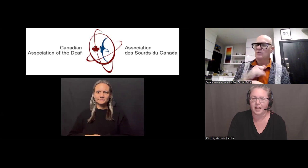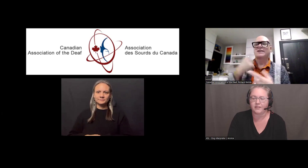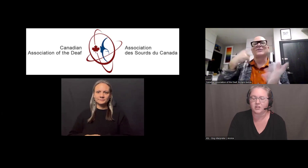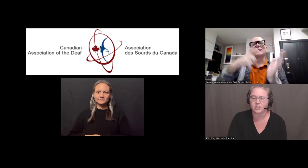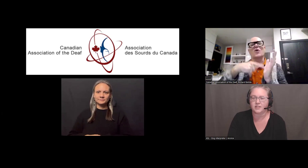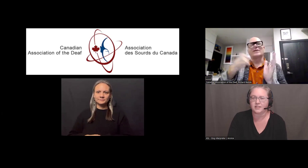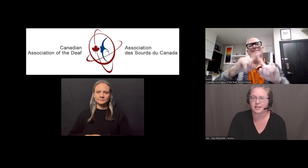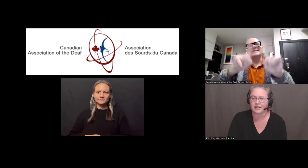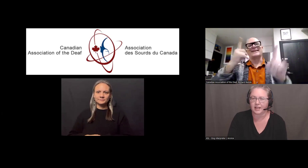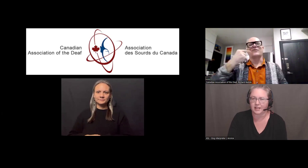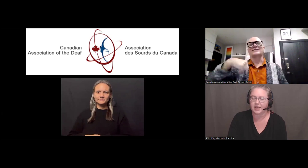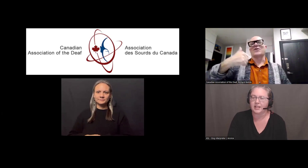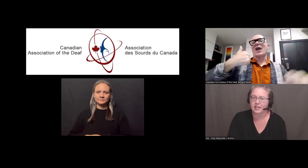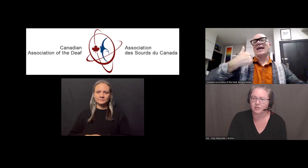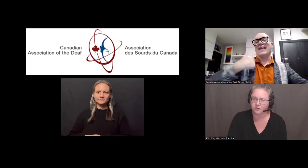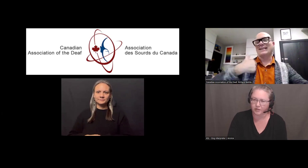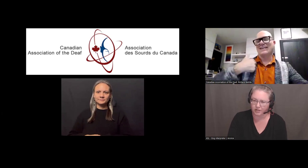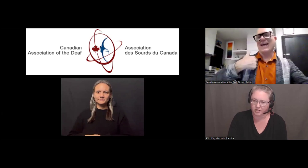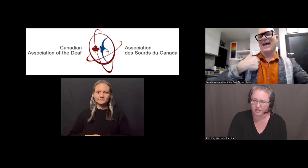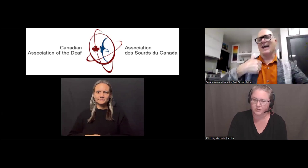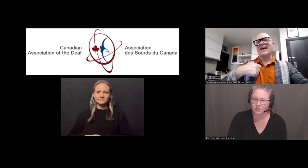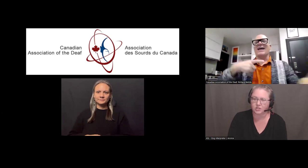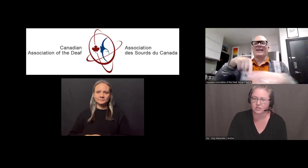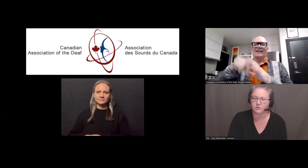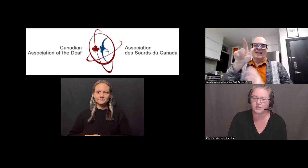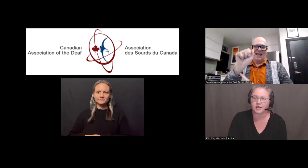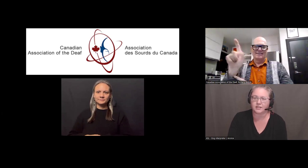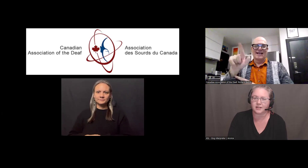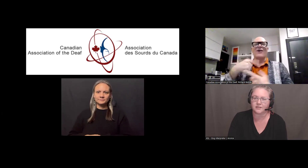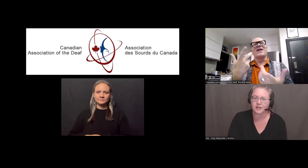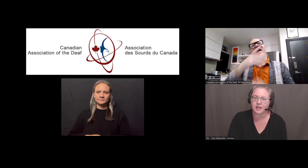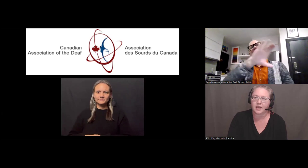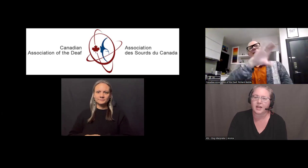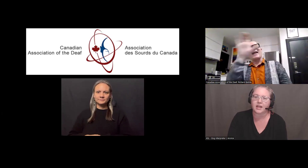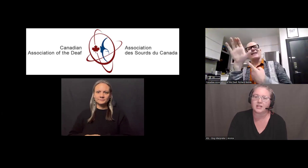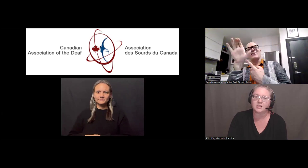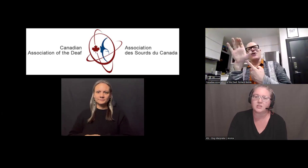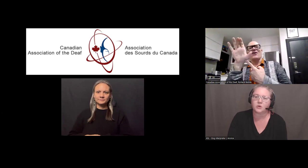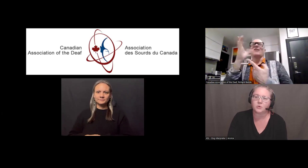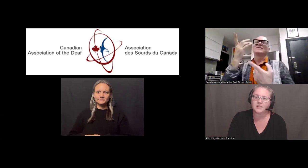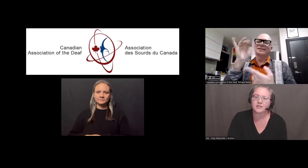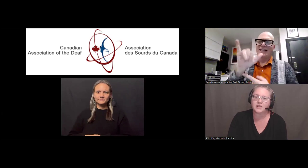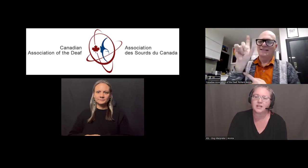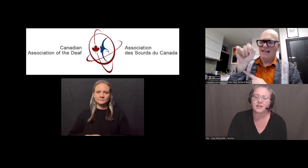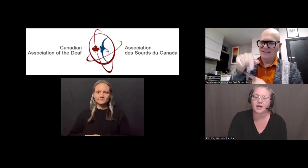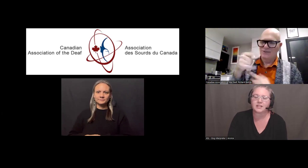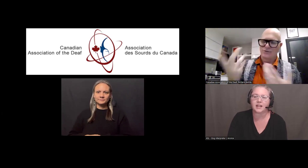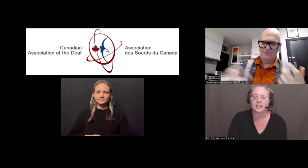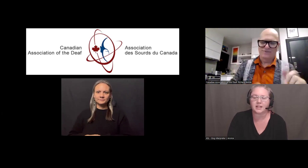And then she signs it again in French, the Association des Sourds de Canada. And so we see that Canada